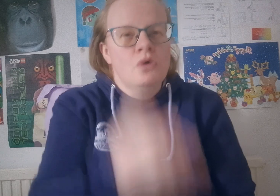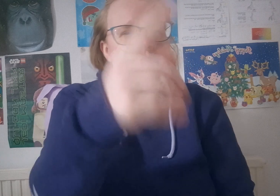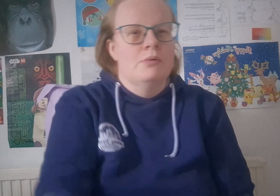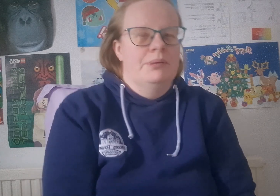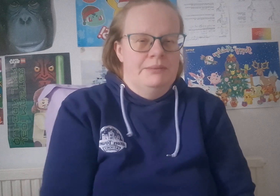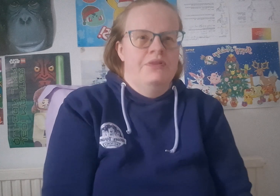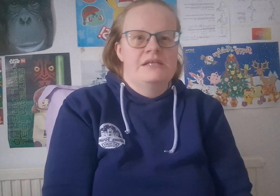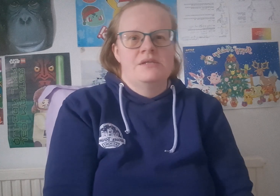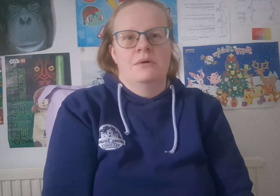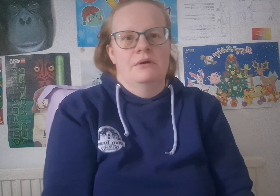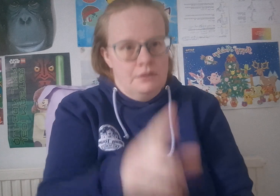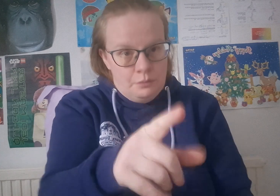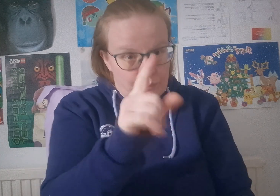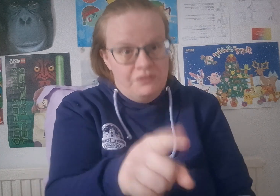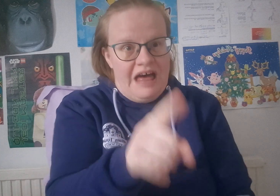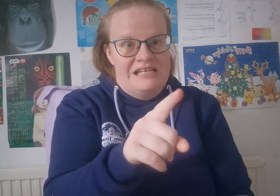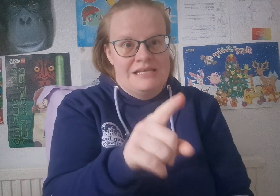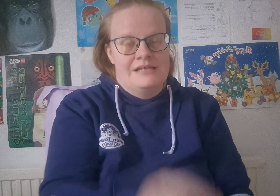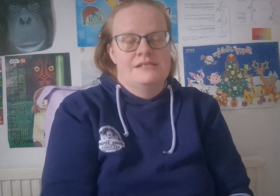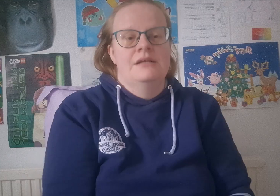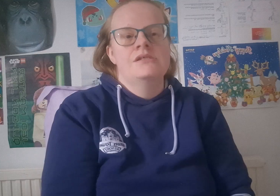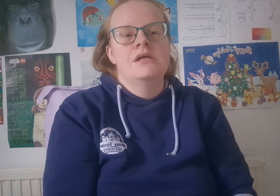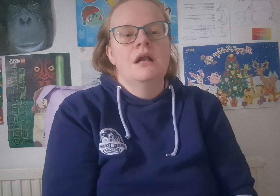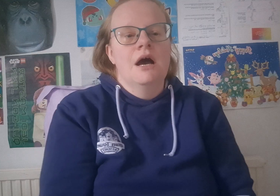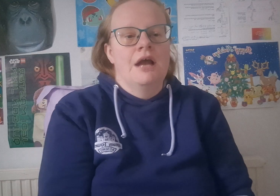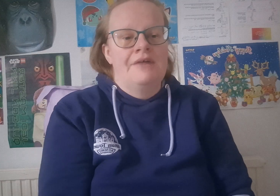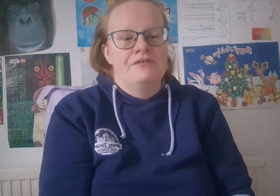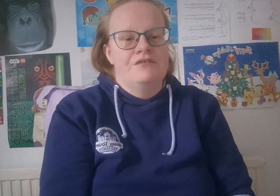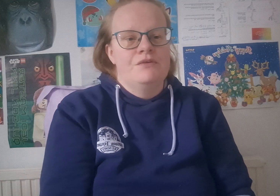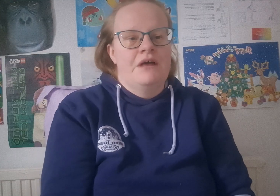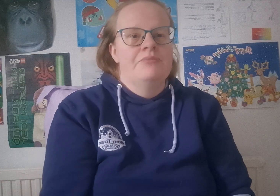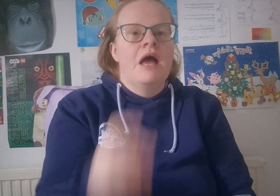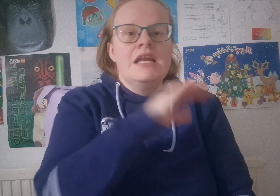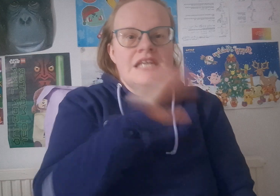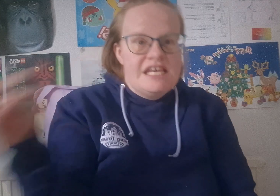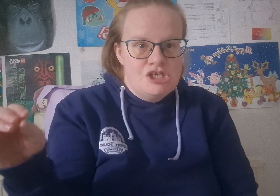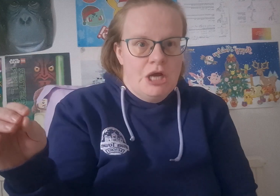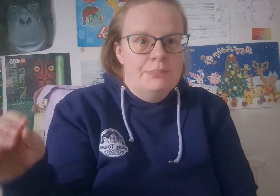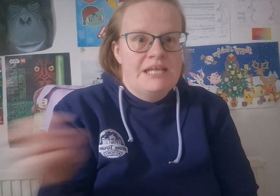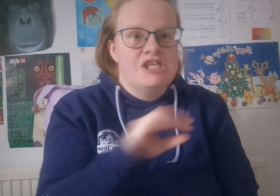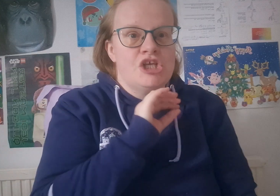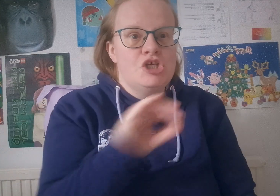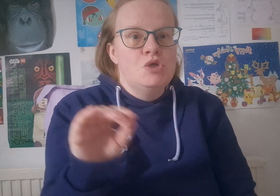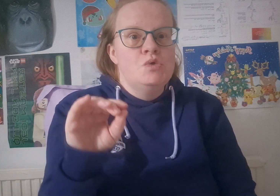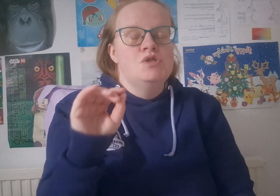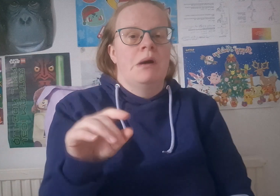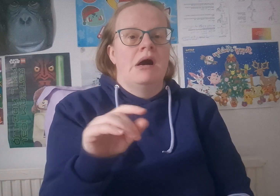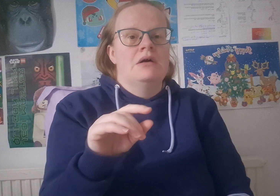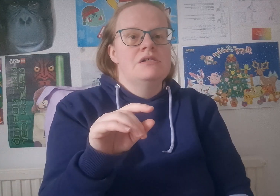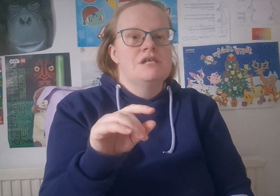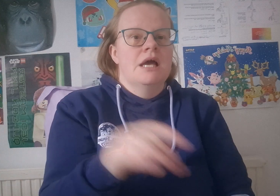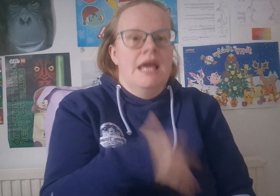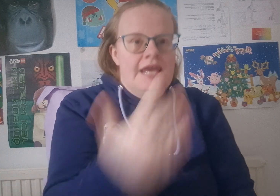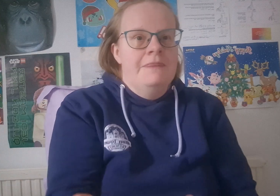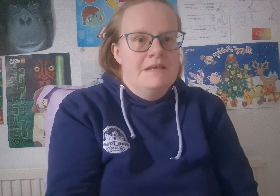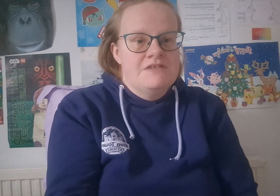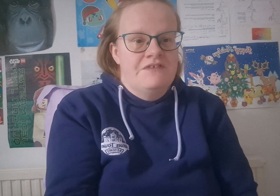Normal People, that's the one. And that is excellent, and I have reviewed that. Nature plays a huge part in this